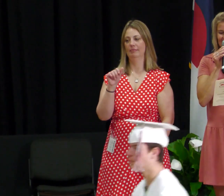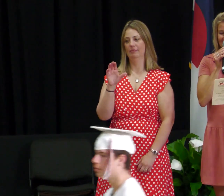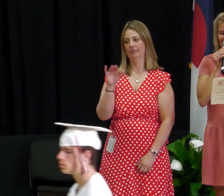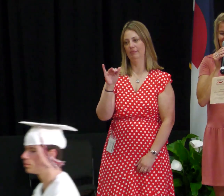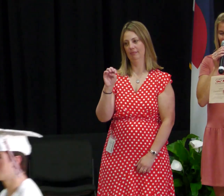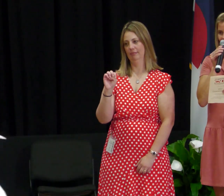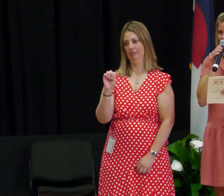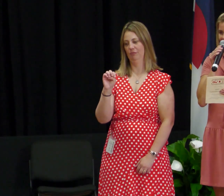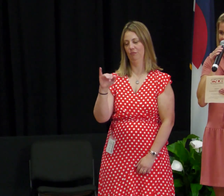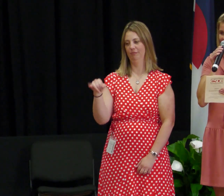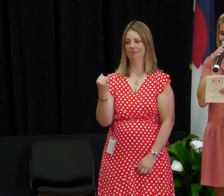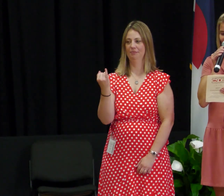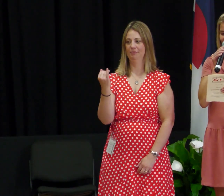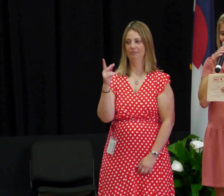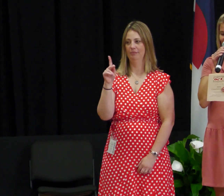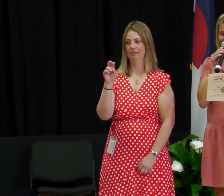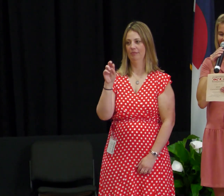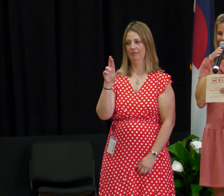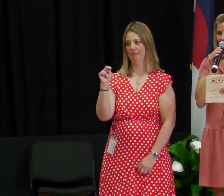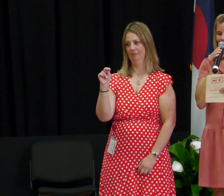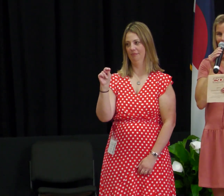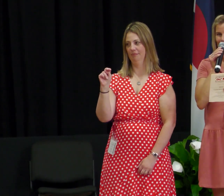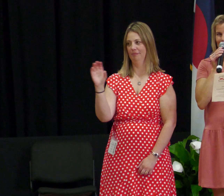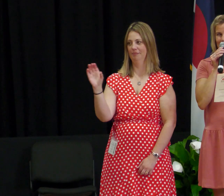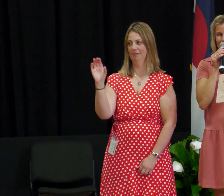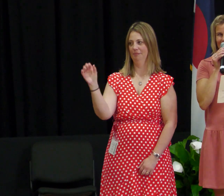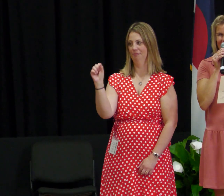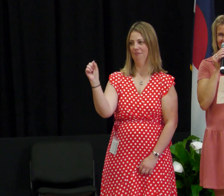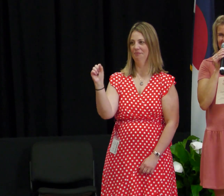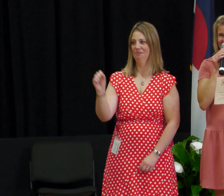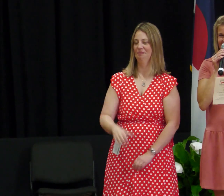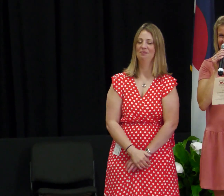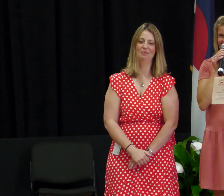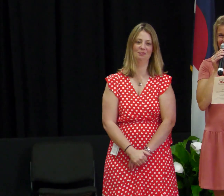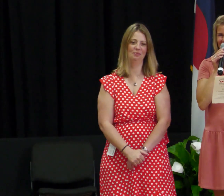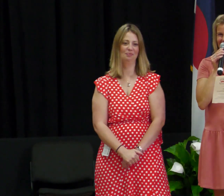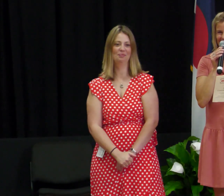Lacey J. Kern Colorado Springs